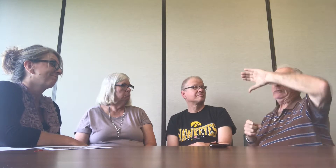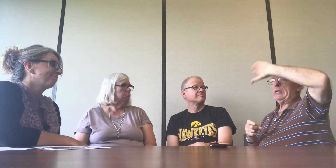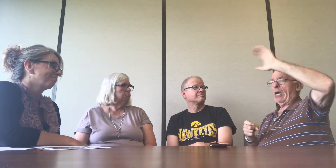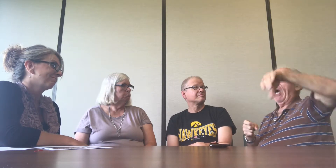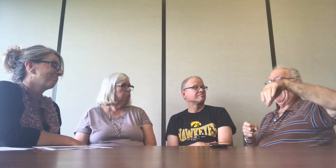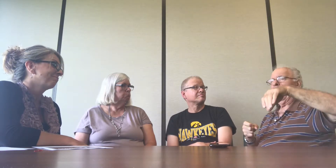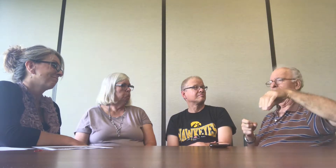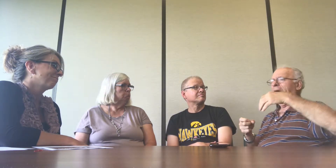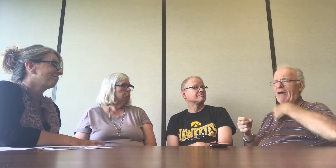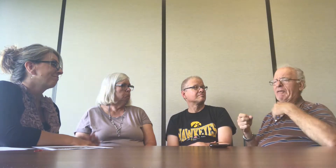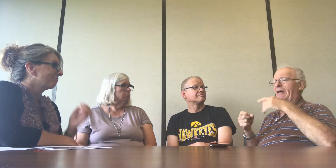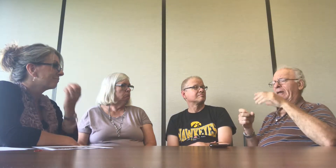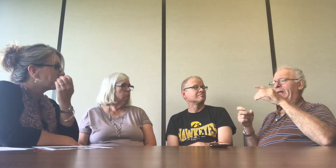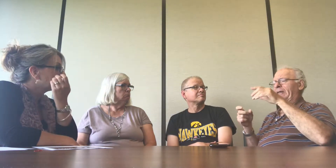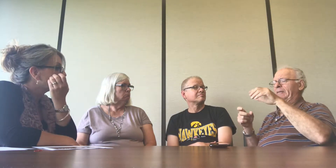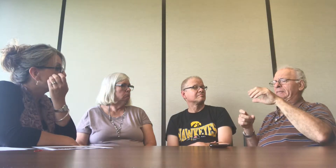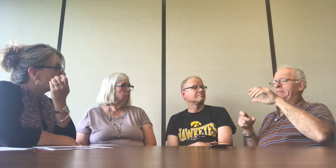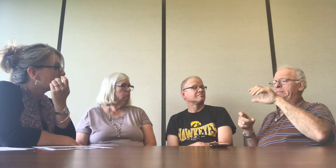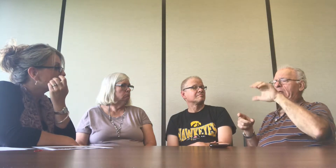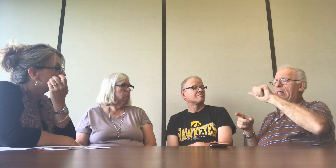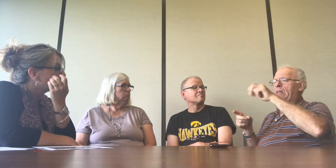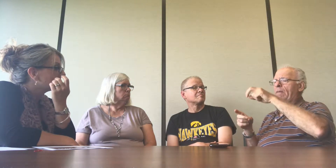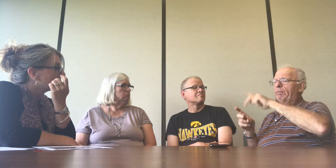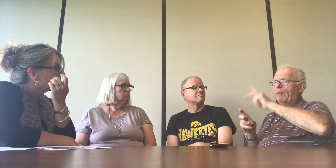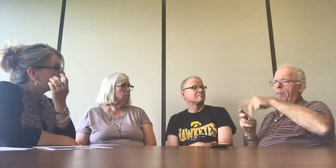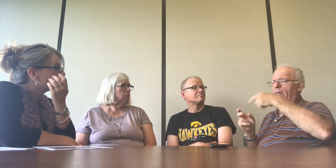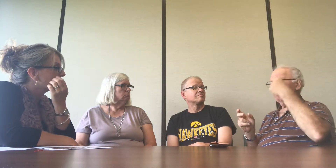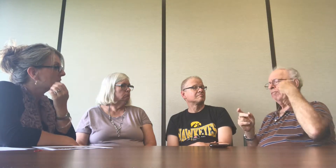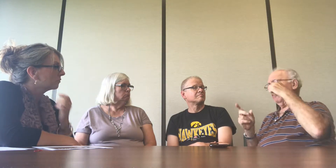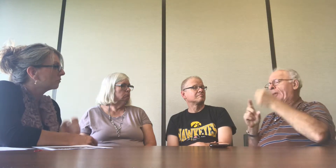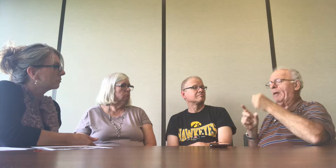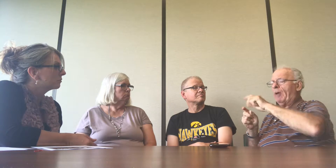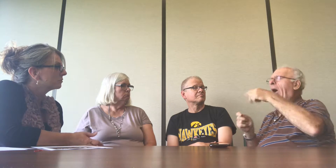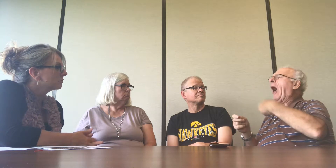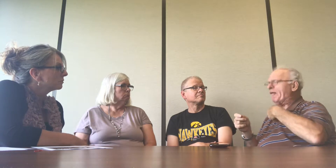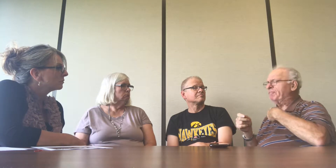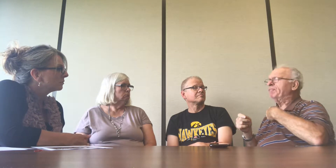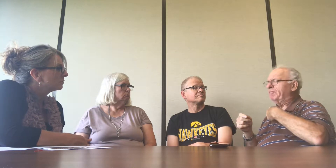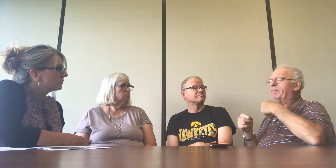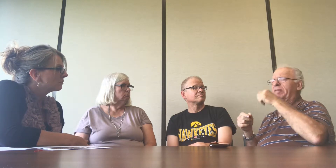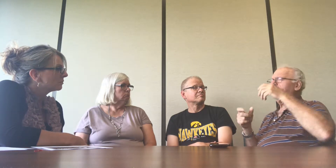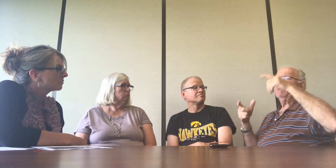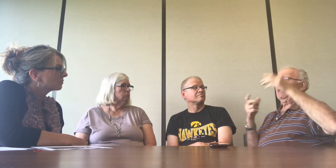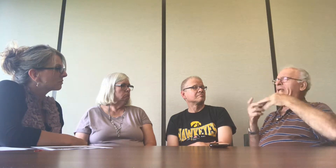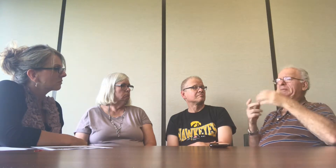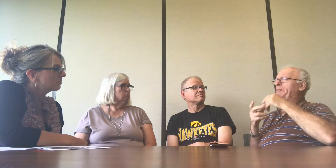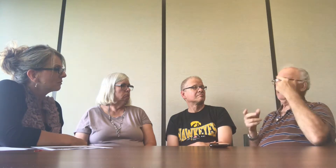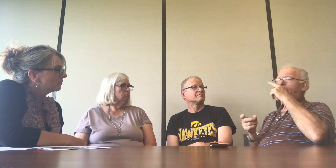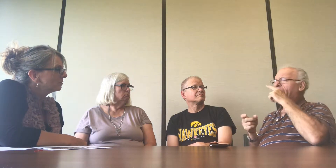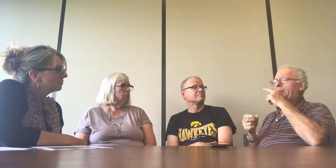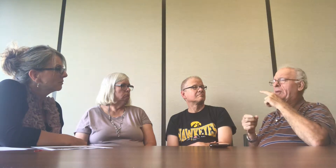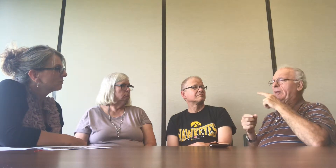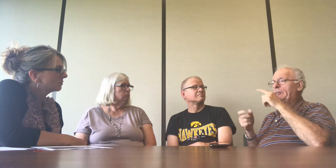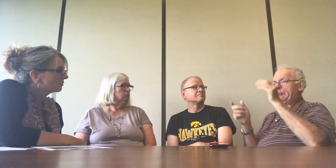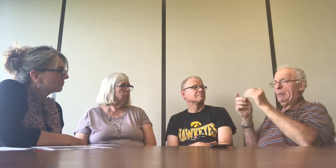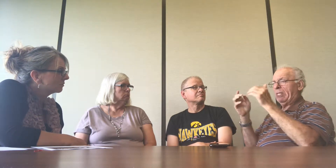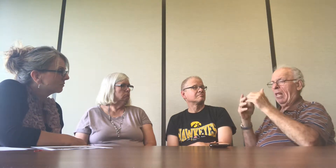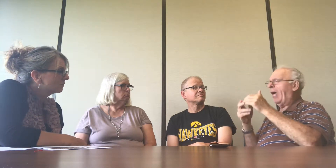sometimes they're afraid. Maybe they've been picked on before, or people know so much